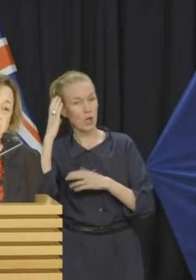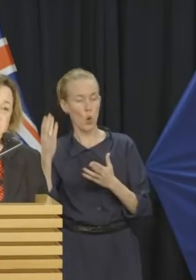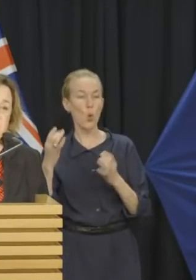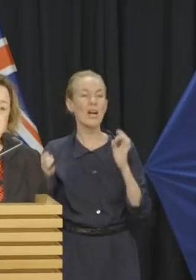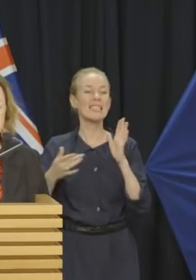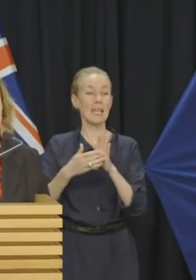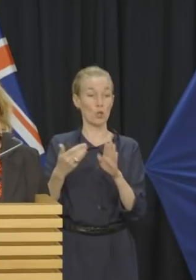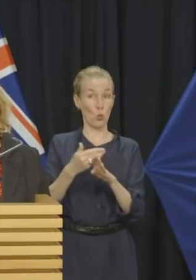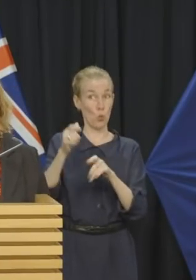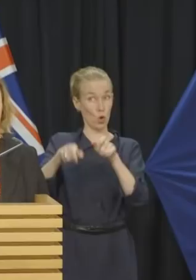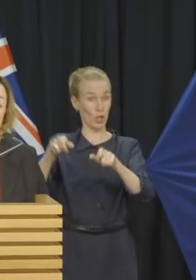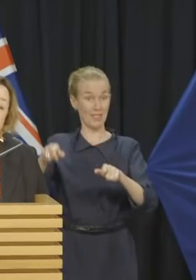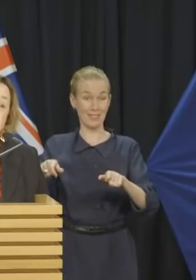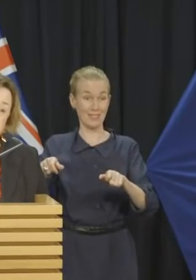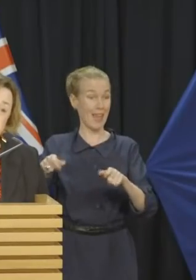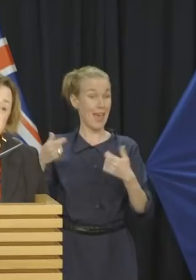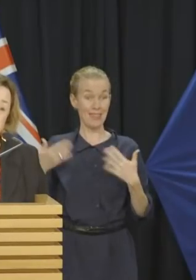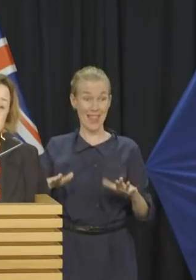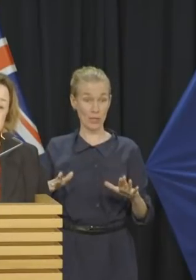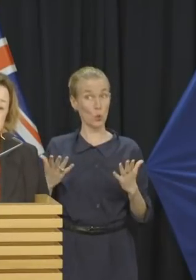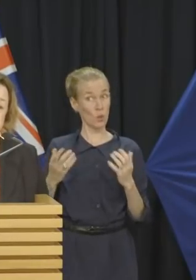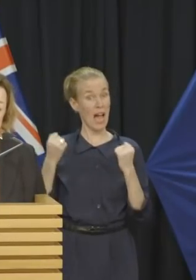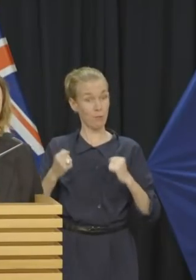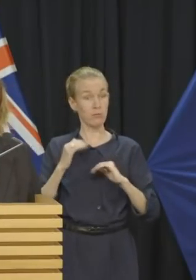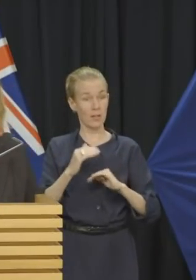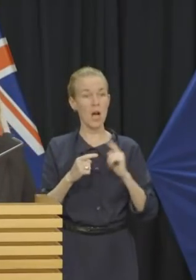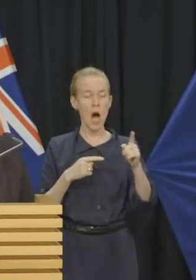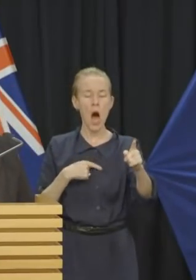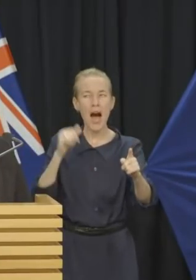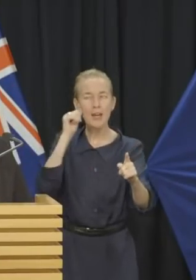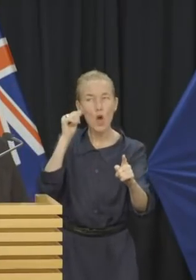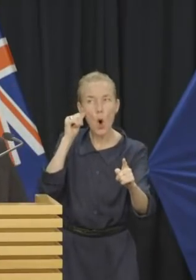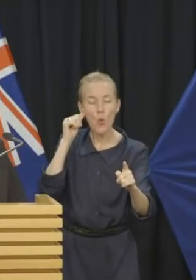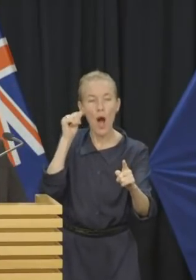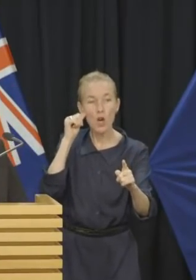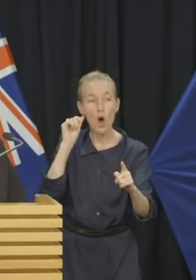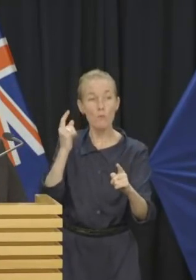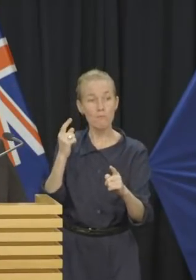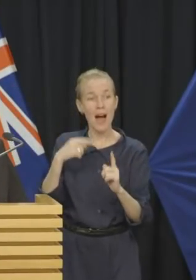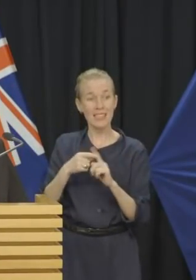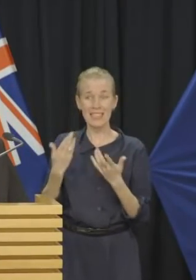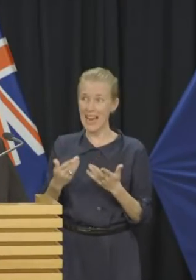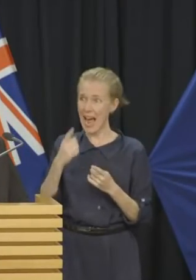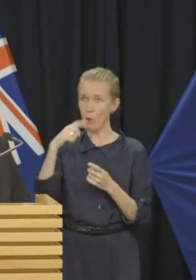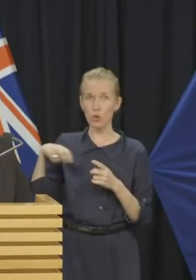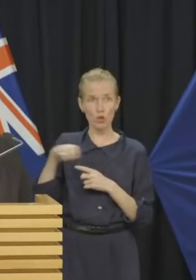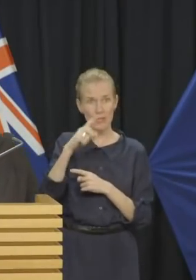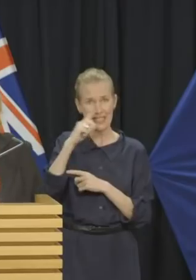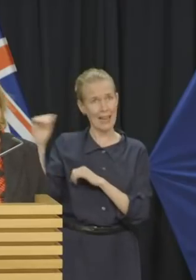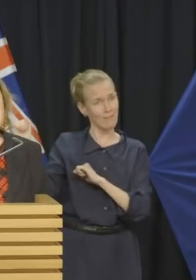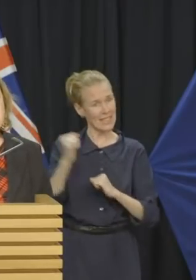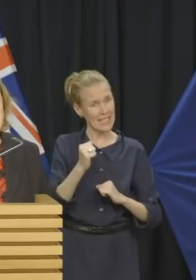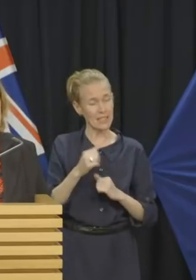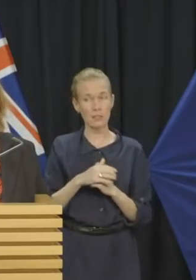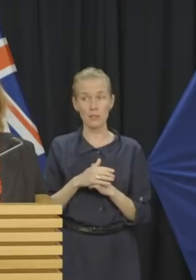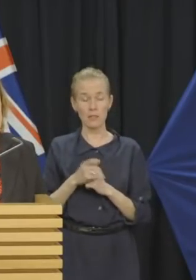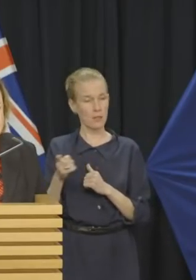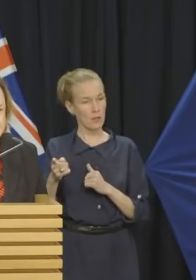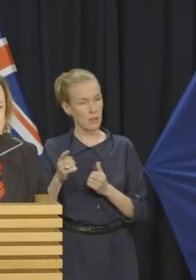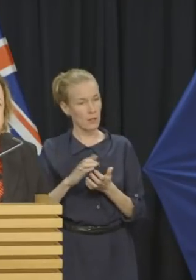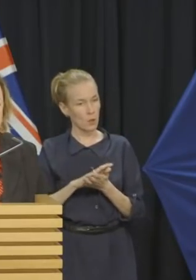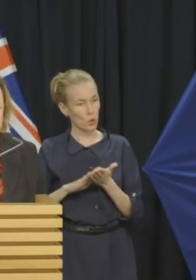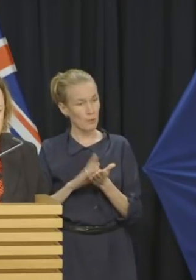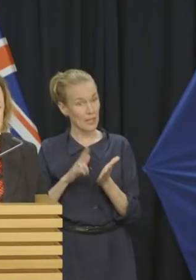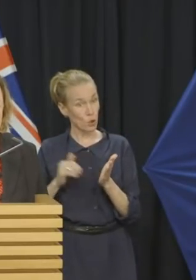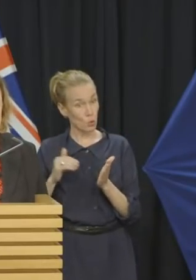or essential workers, or are the partners of New Zealand citizens or permanent residents. Tourists at the moment. Oh, so you're talking about New